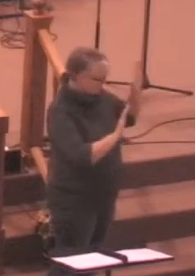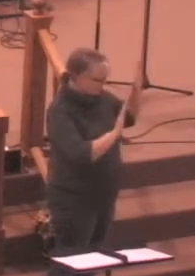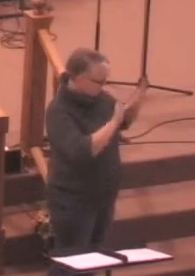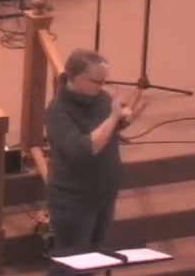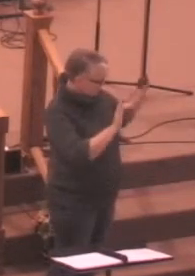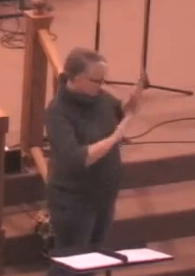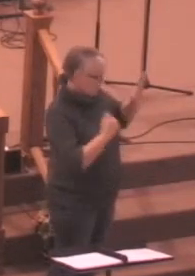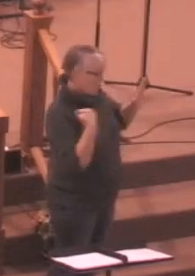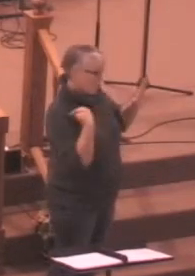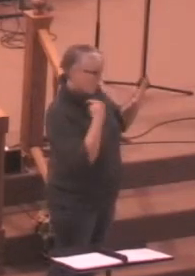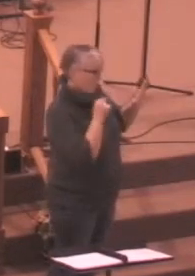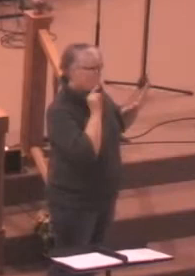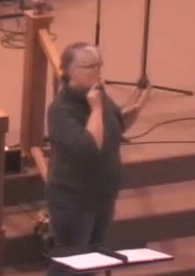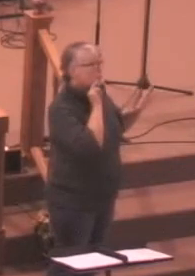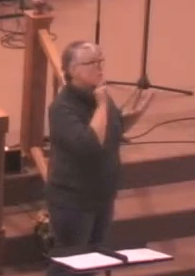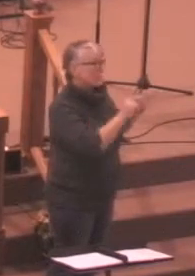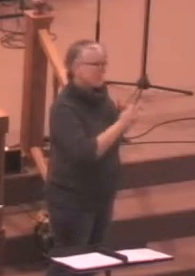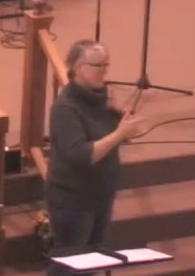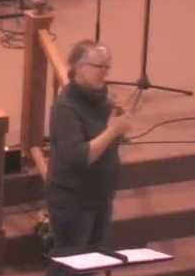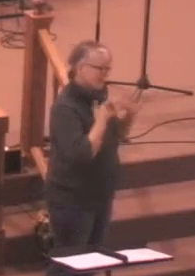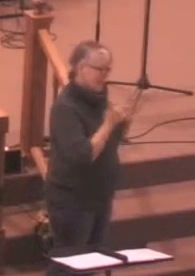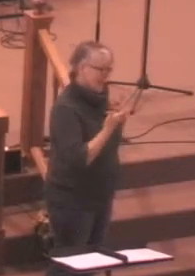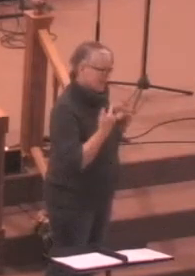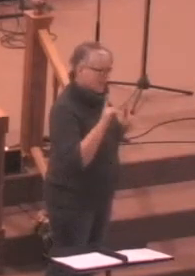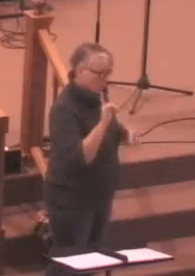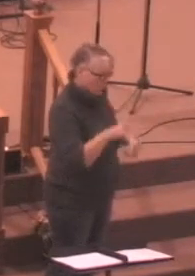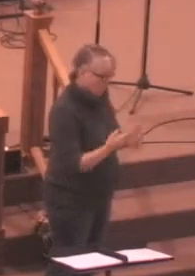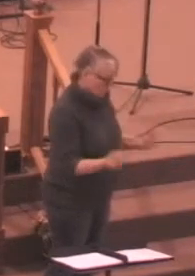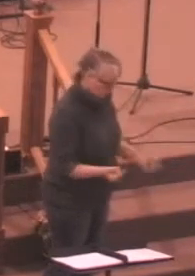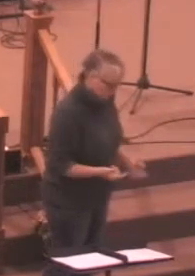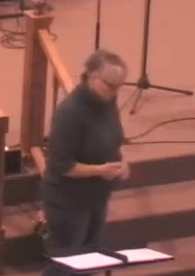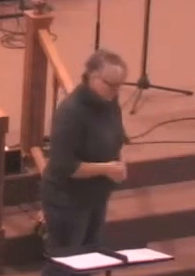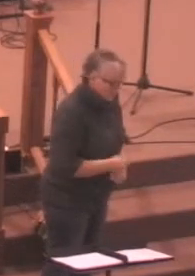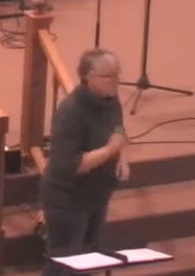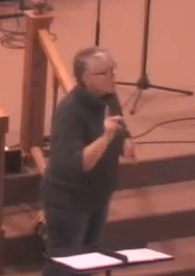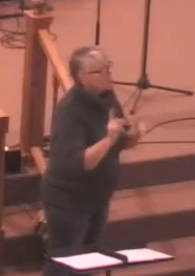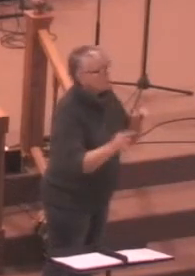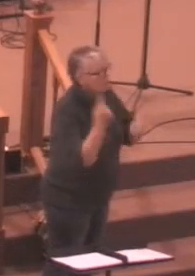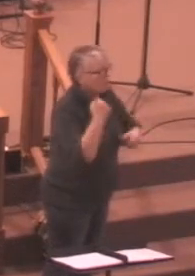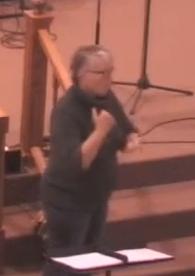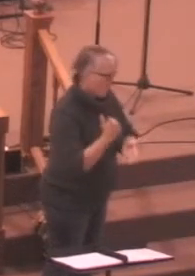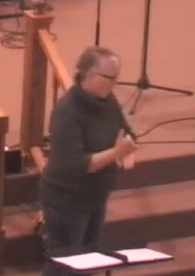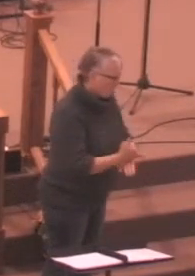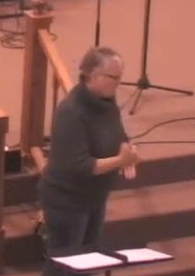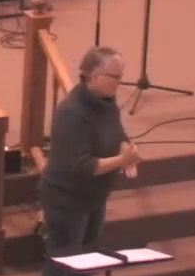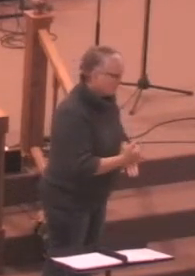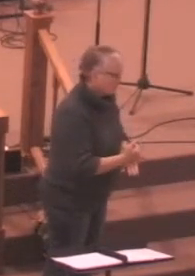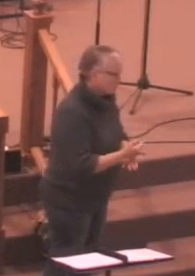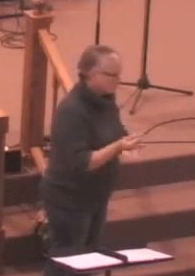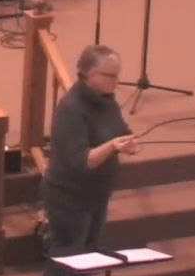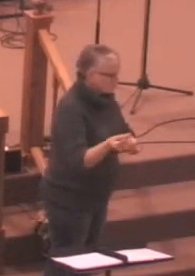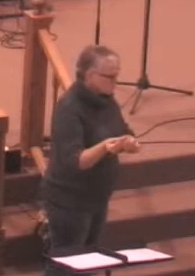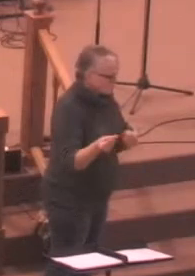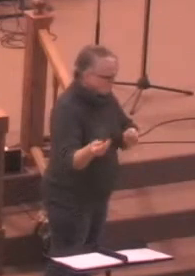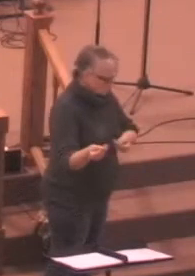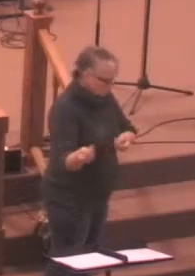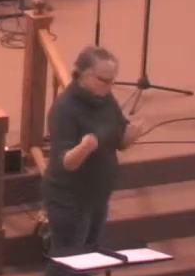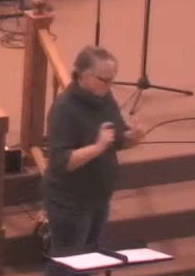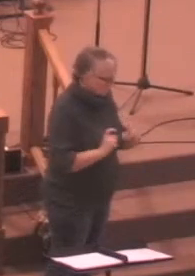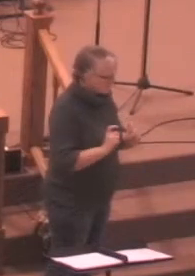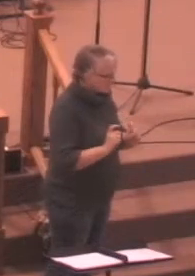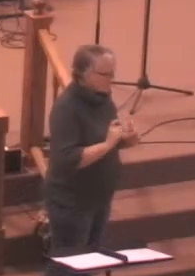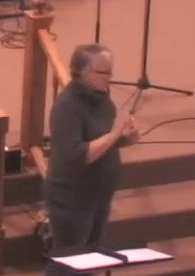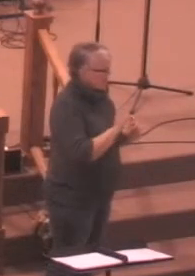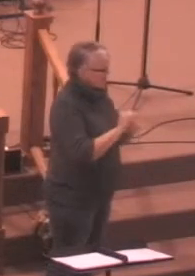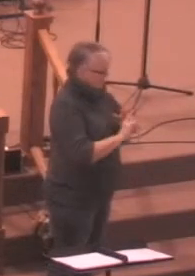we're super excited. So what we need are some people to help us and donate baskets. Now what